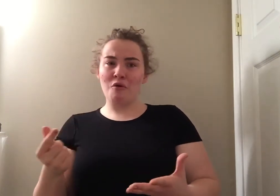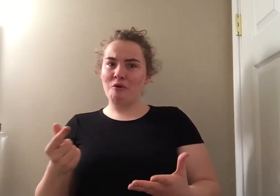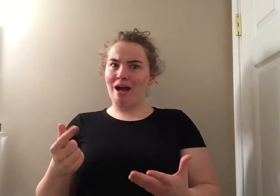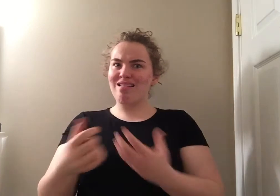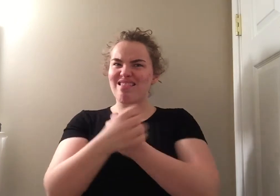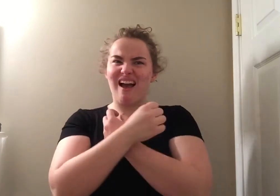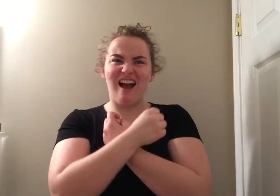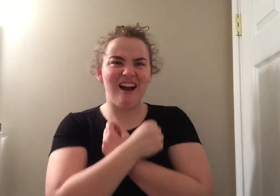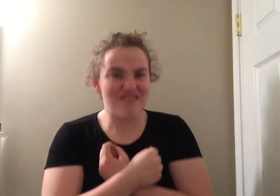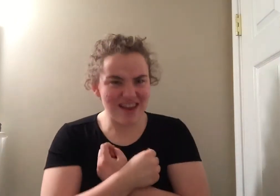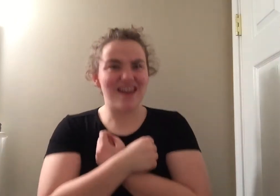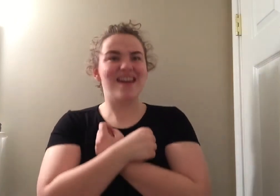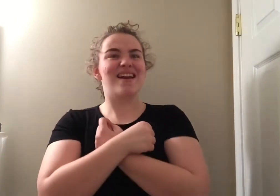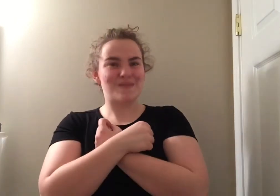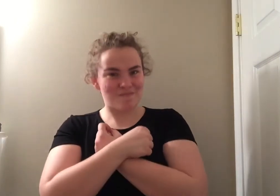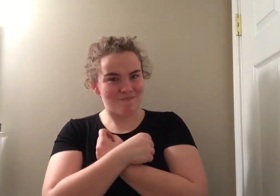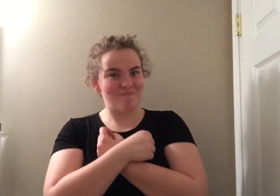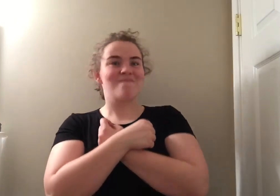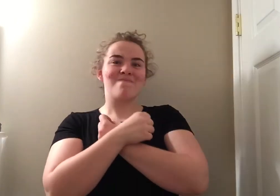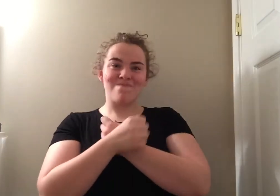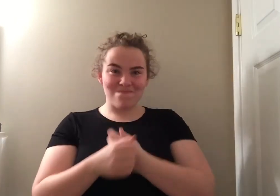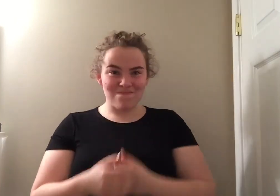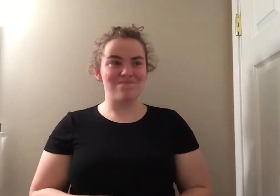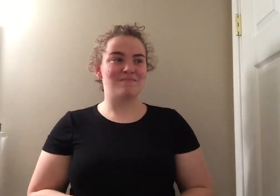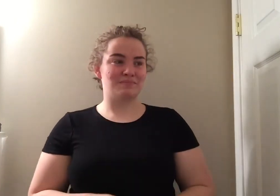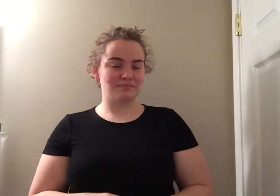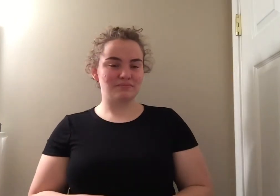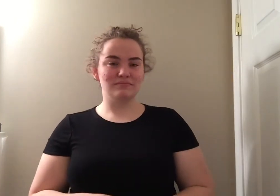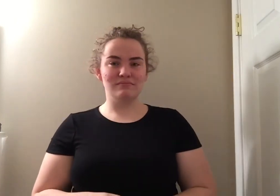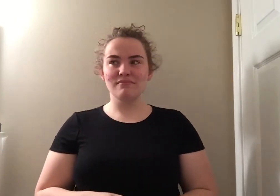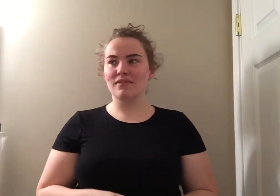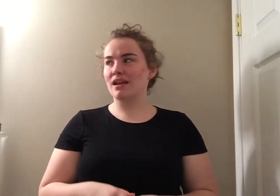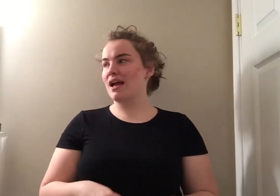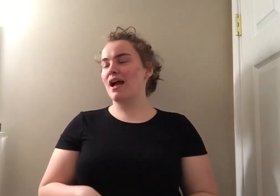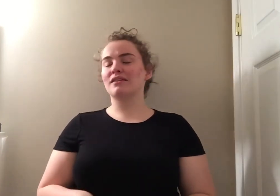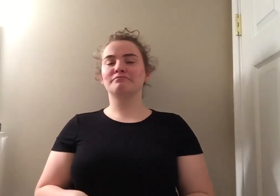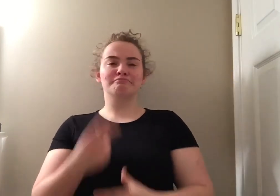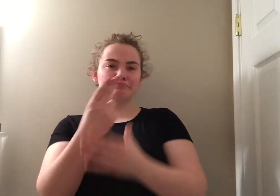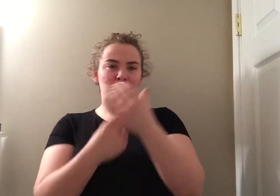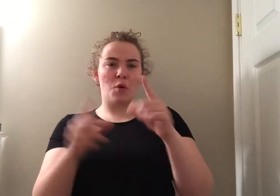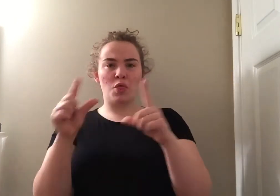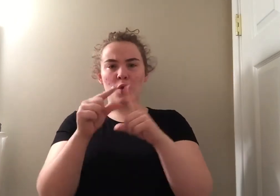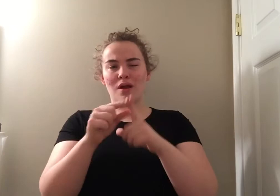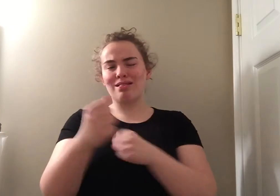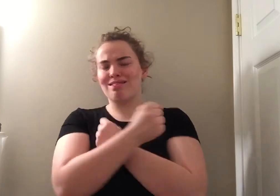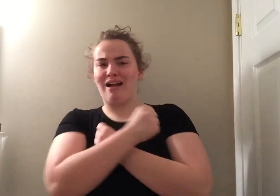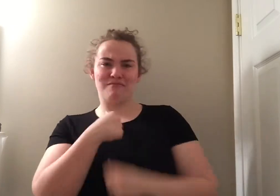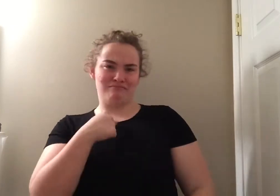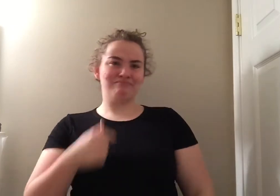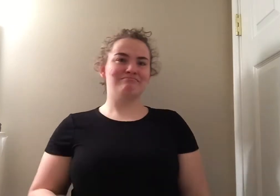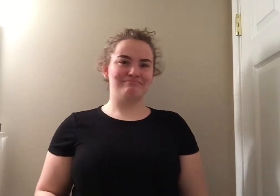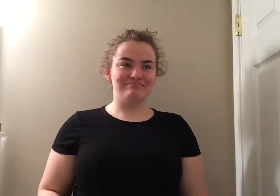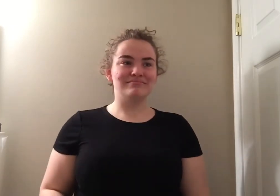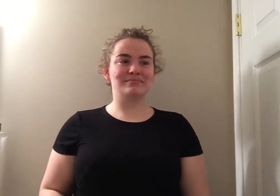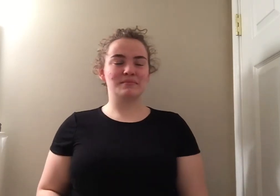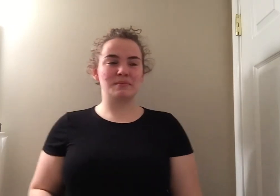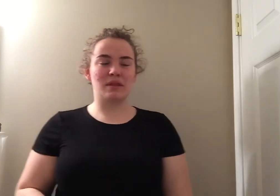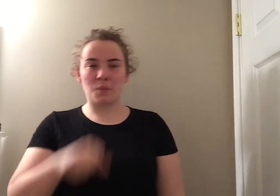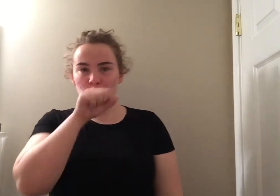Woo! Loving. Caring, loving. I love both of those. Open up your book to that character trait graphic organizer that we prepped